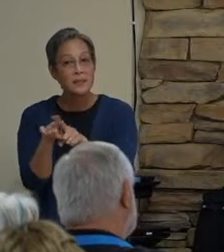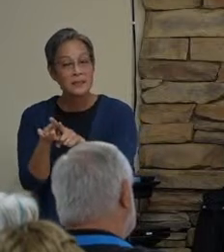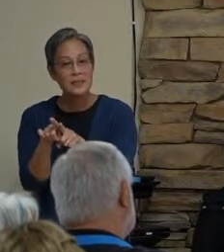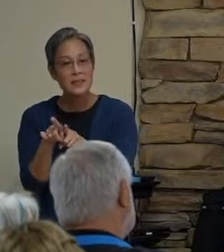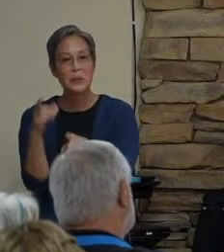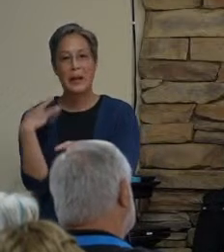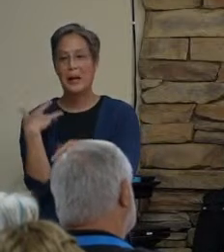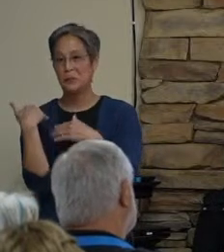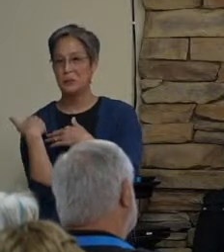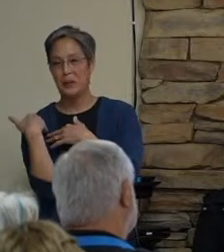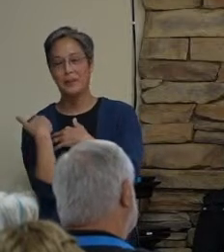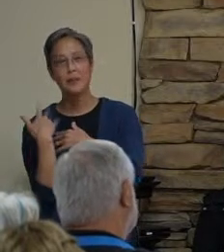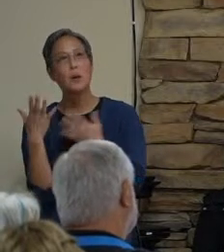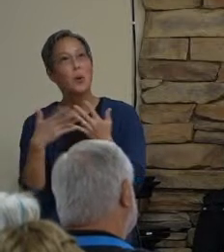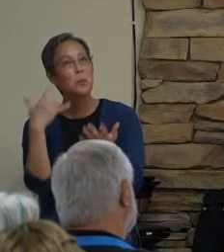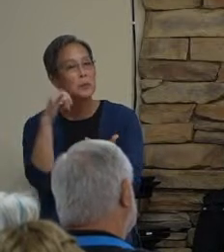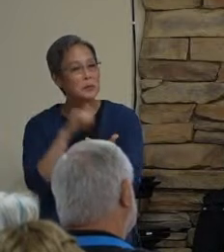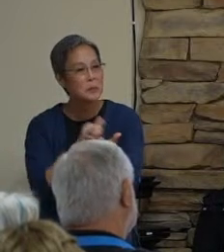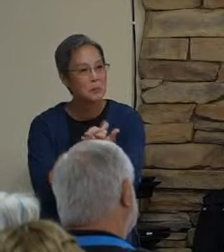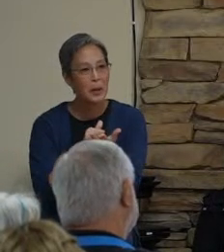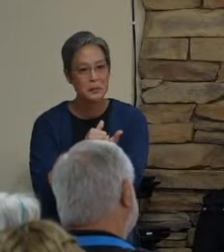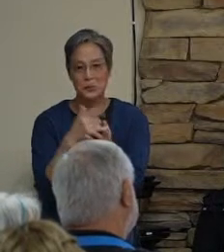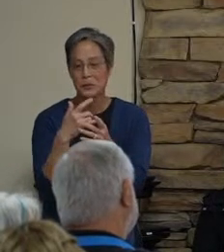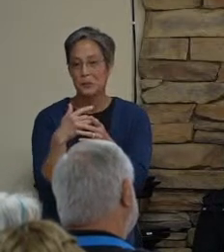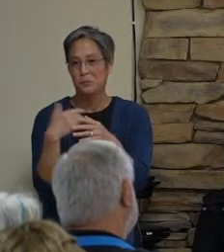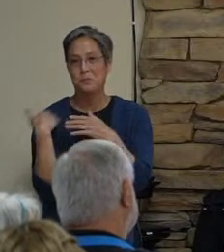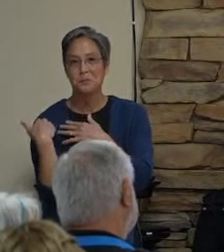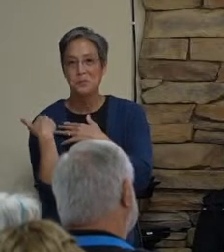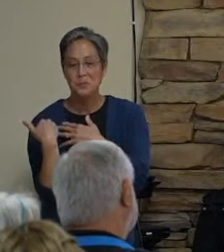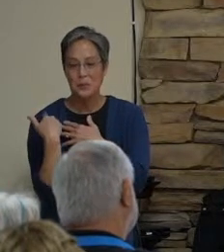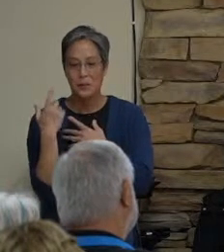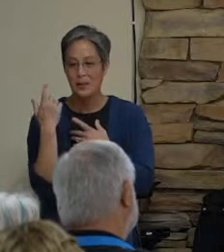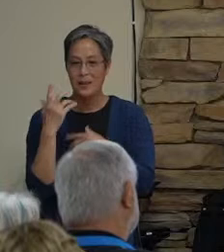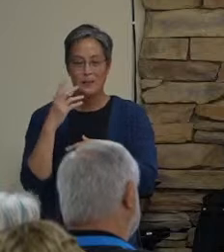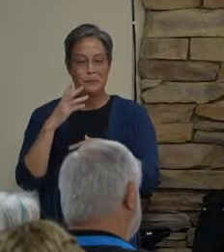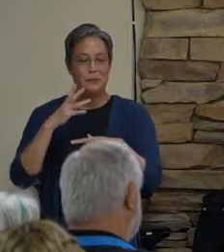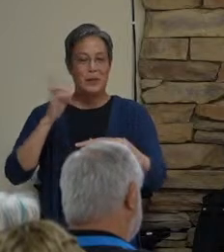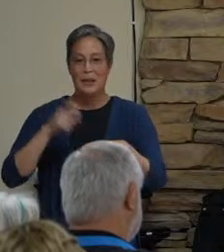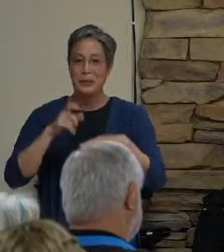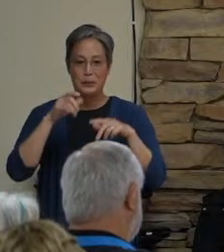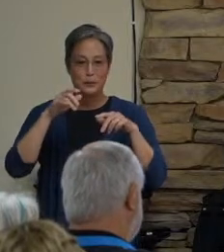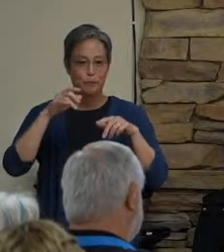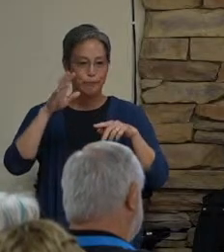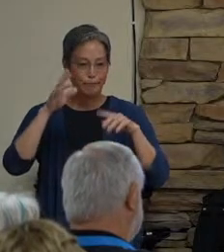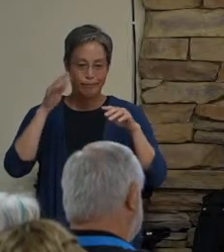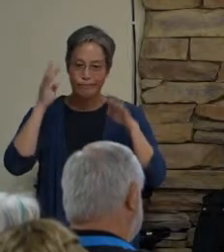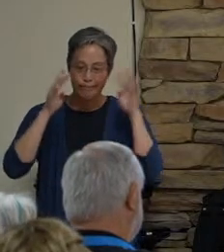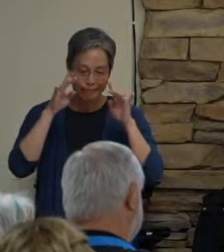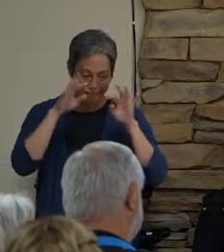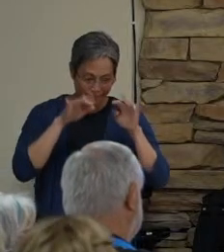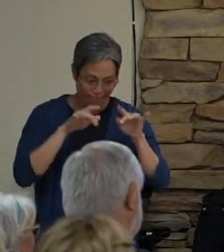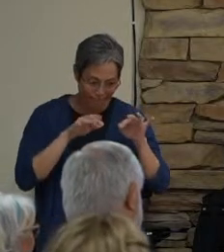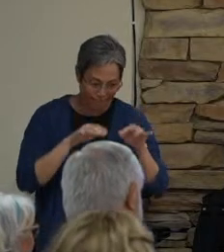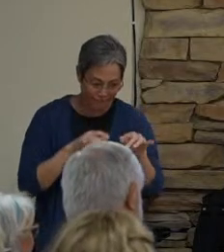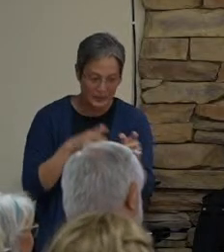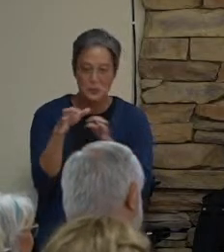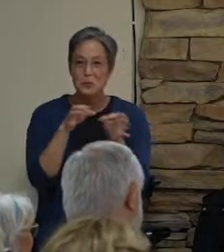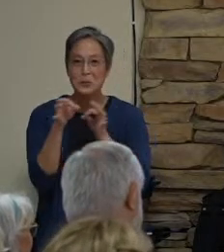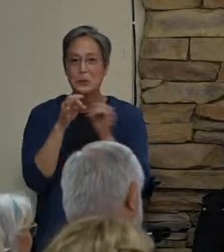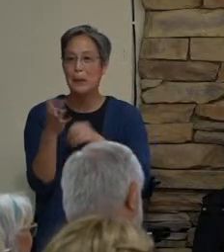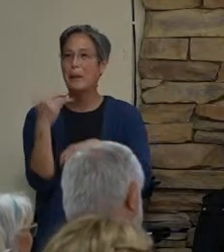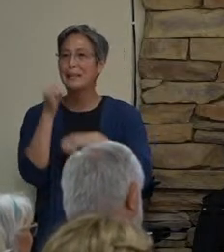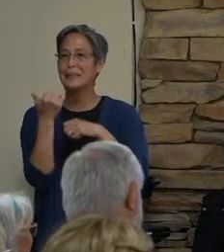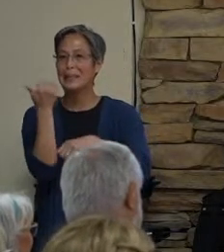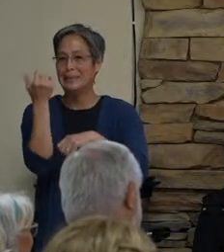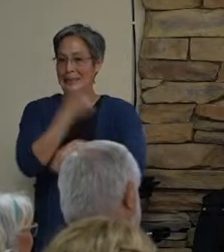the nearly impossible assignment of trying to put into words just what happened over the past 10 days.